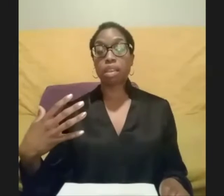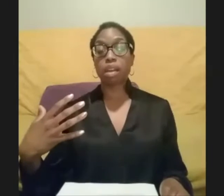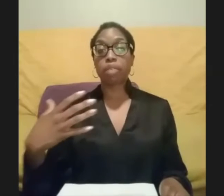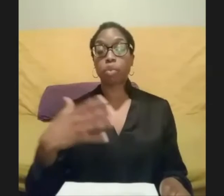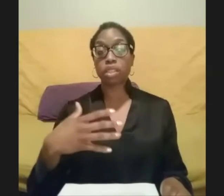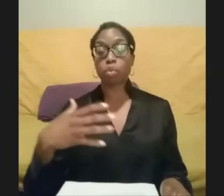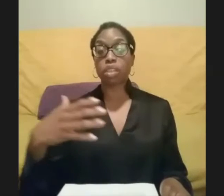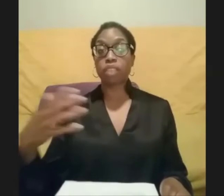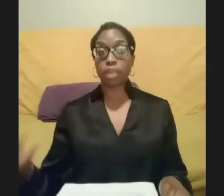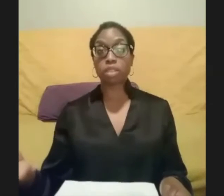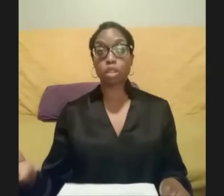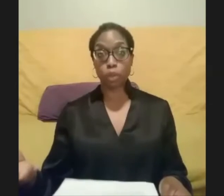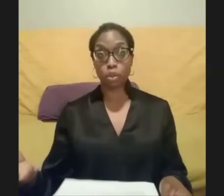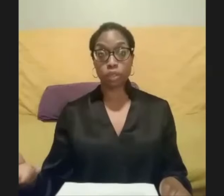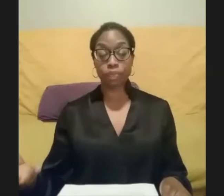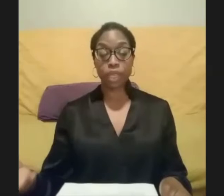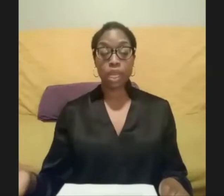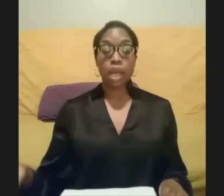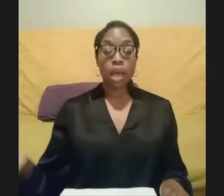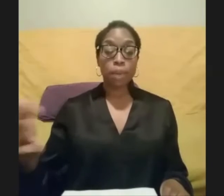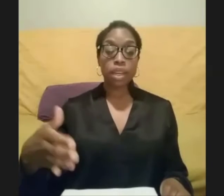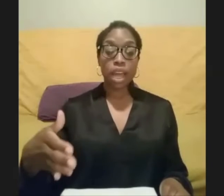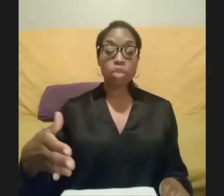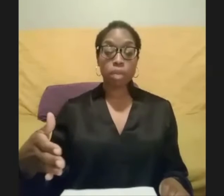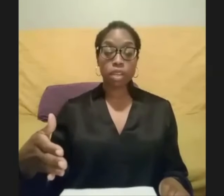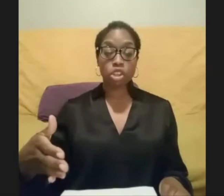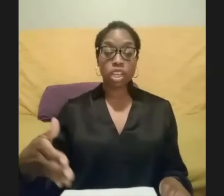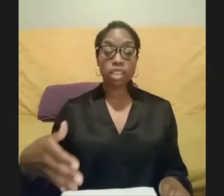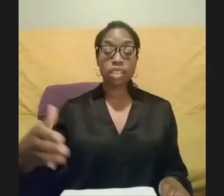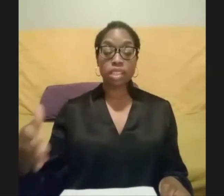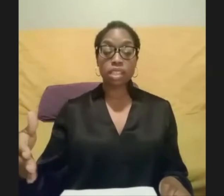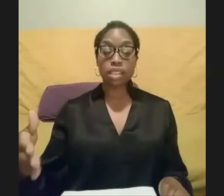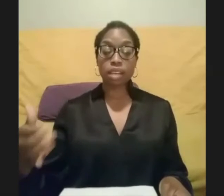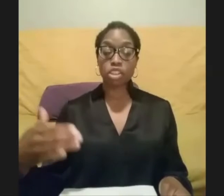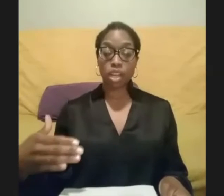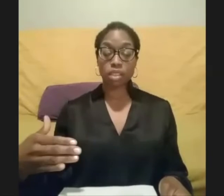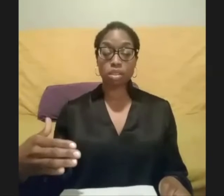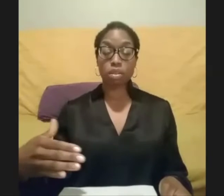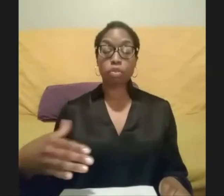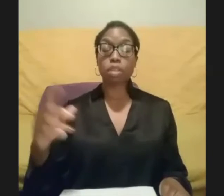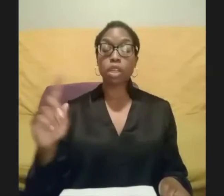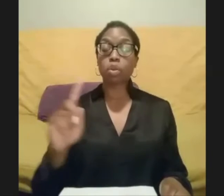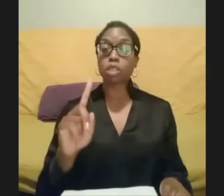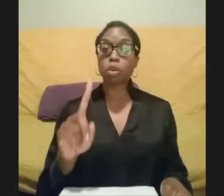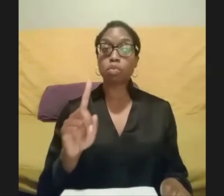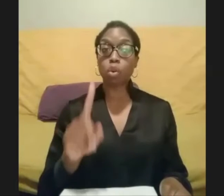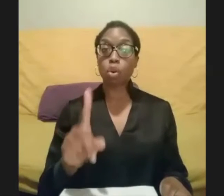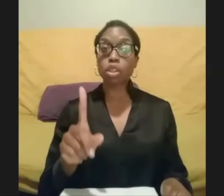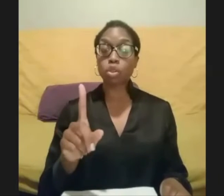of a risk with environmental exposure. But now the recommendation is a CT scan of the chest for somebody who has smoked more than 20